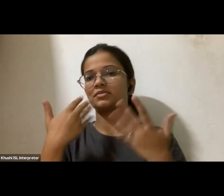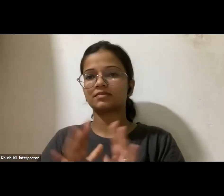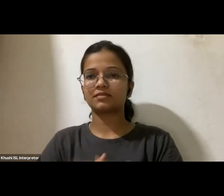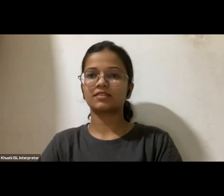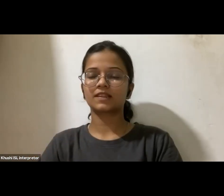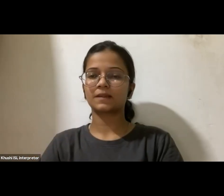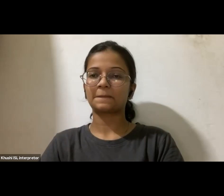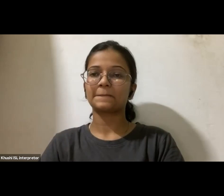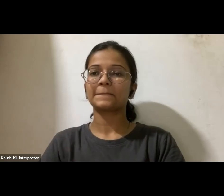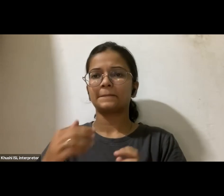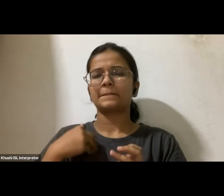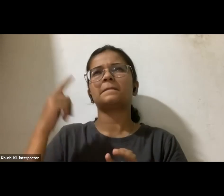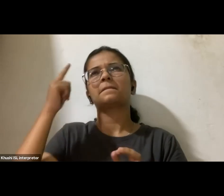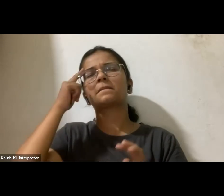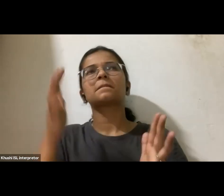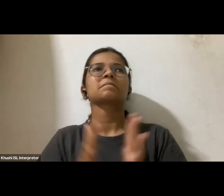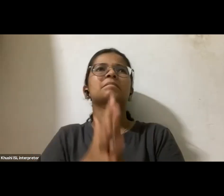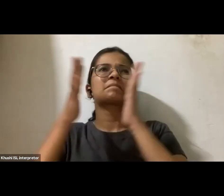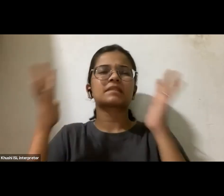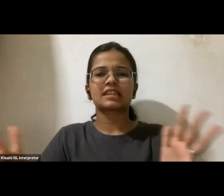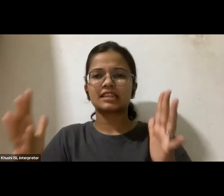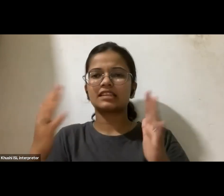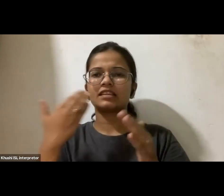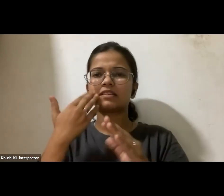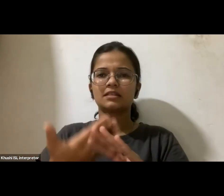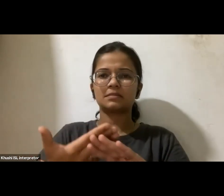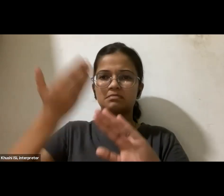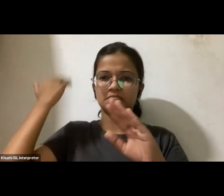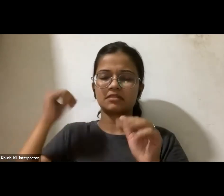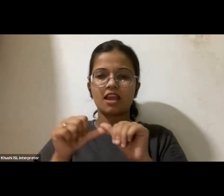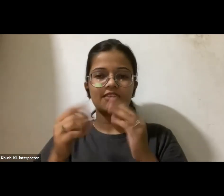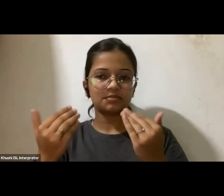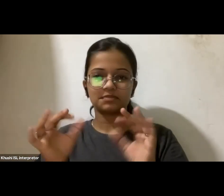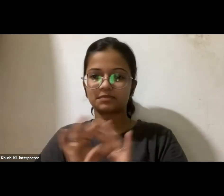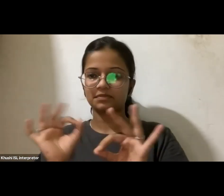I don't think there is much data on that available.